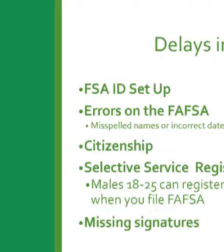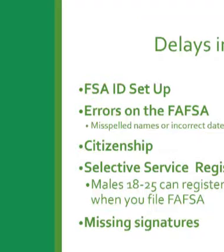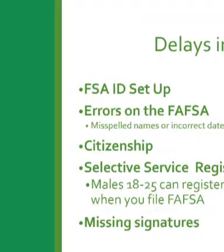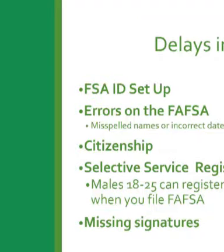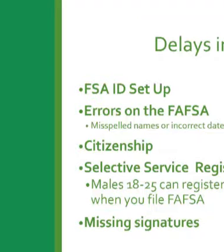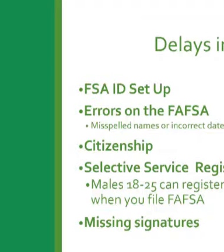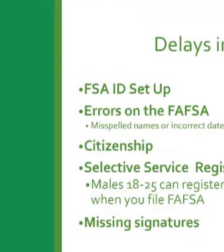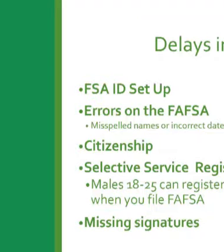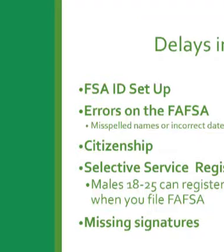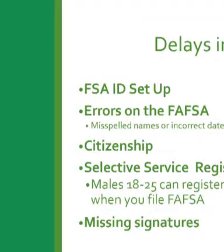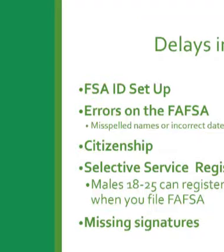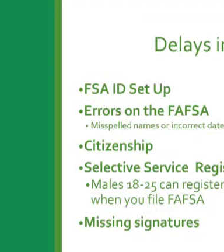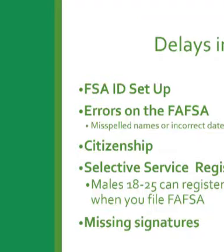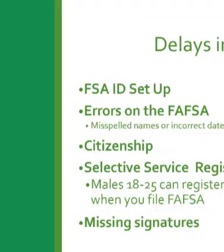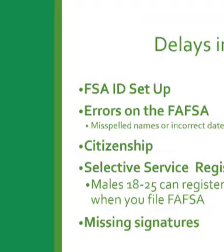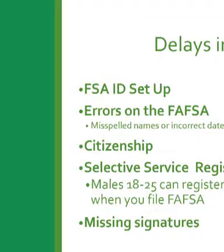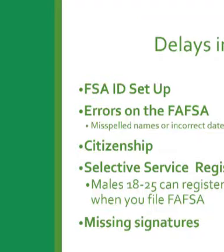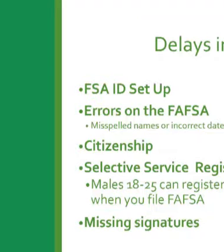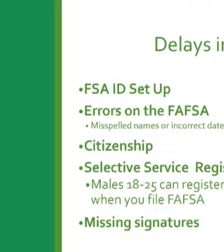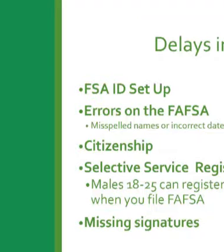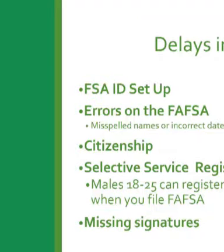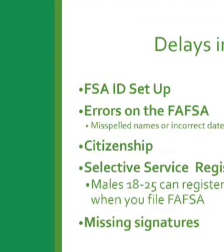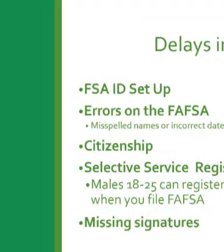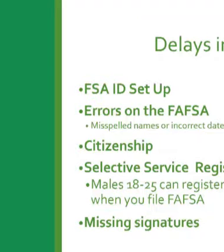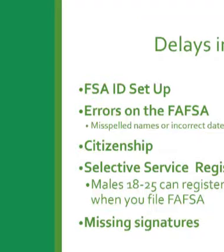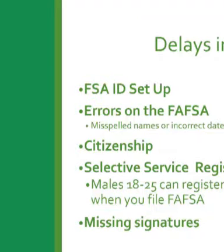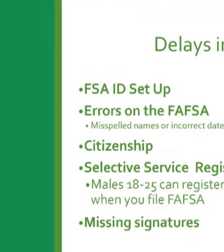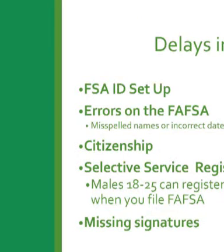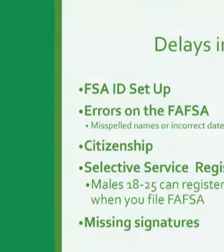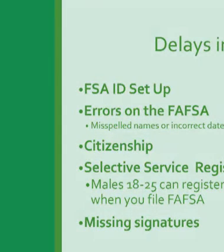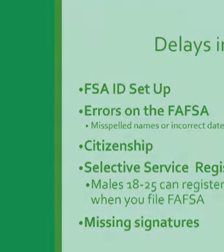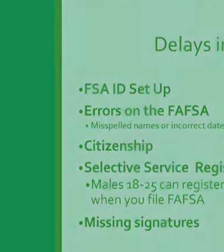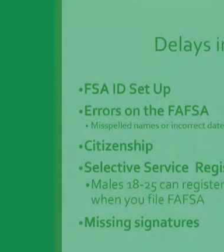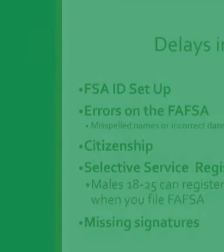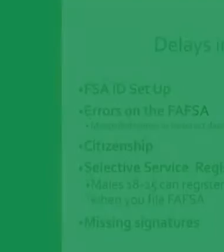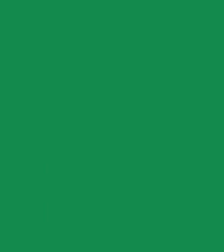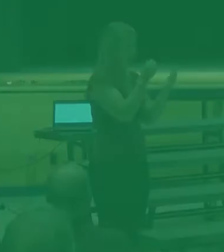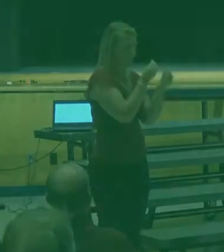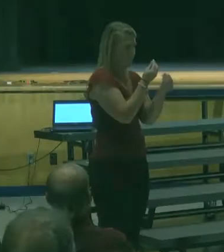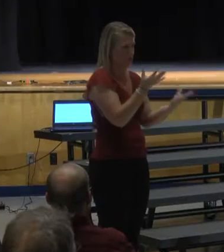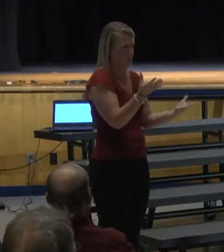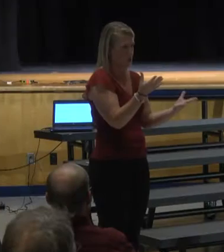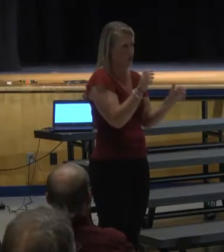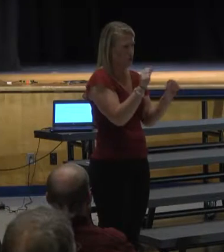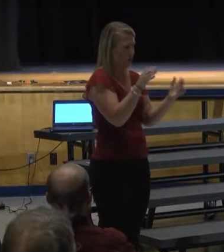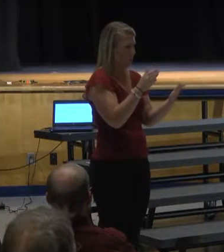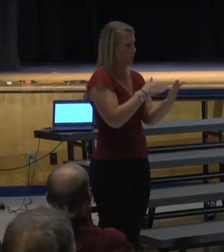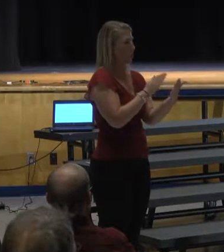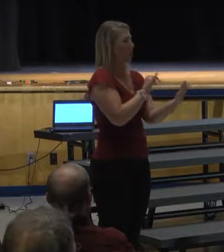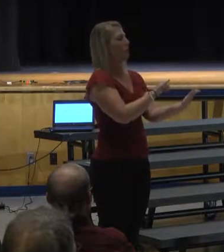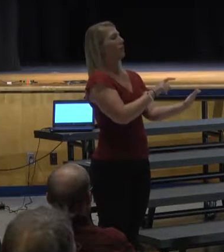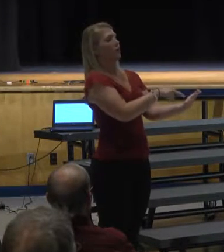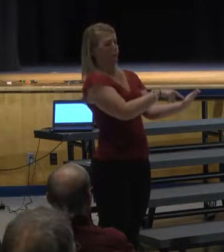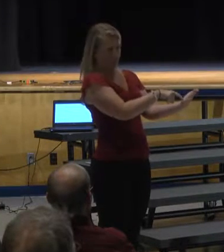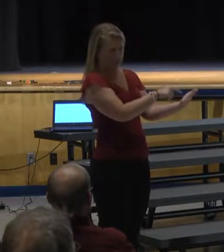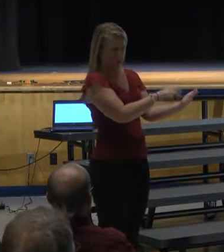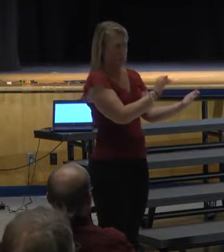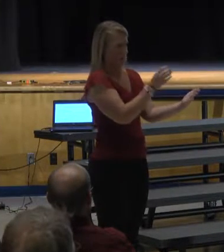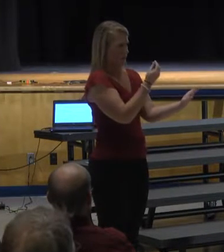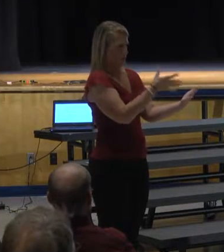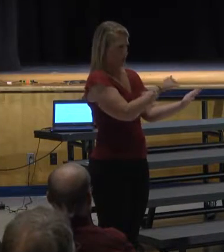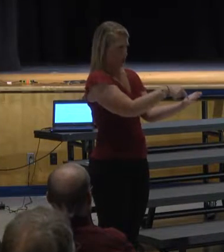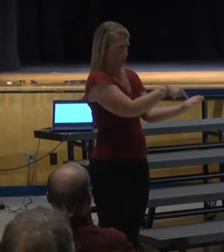Gmail account and they can't remember it. Things like that. All right. Sometimes the citizenship question on the FAFSA gets